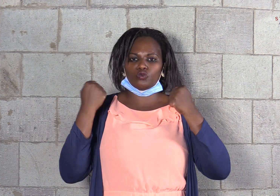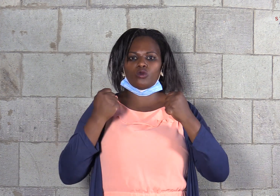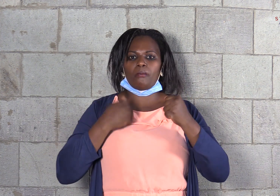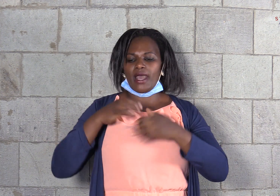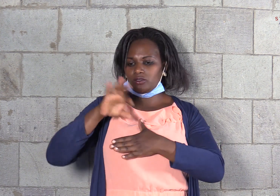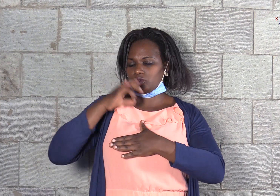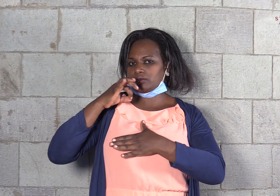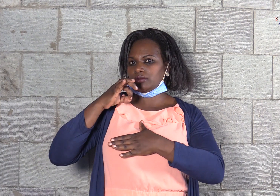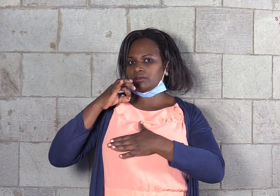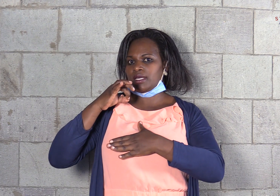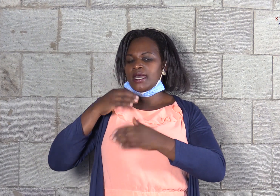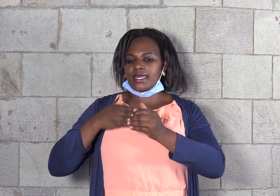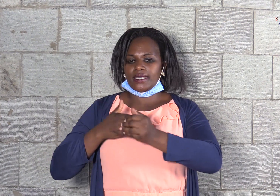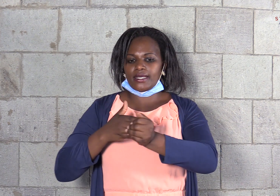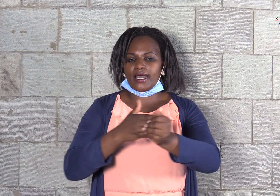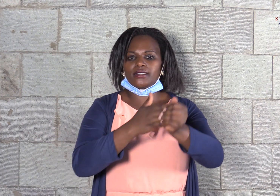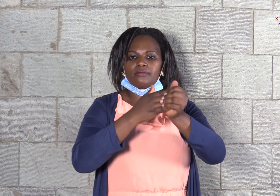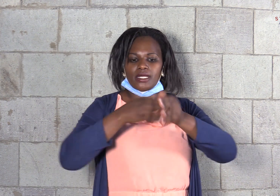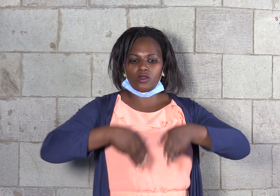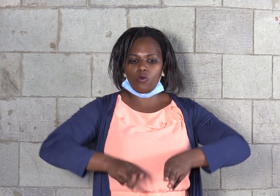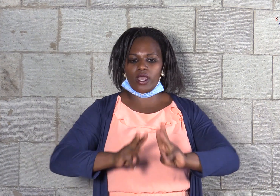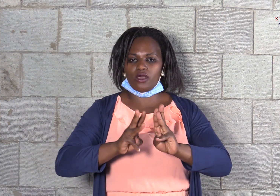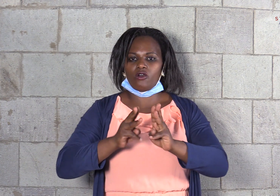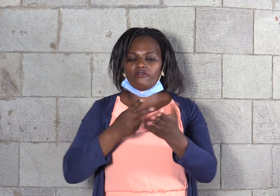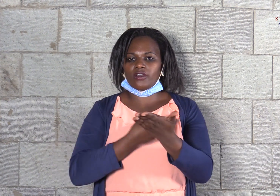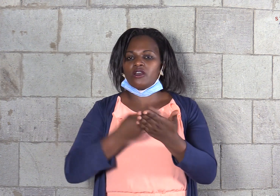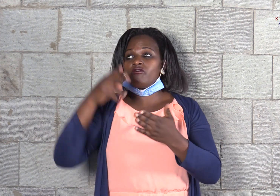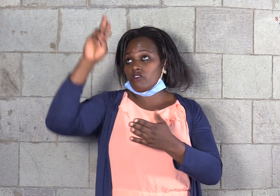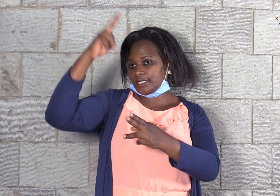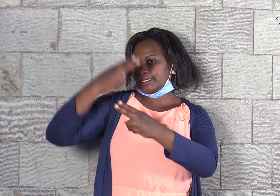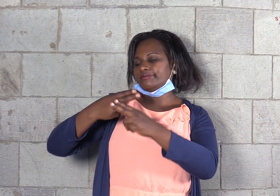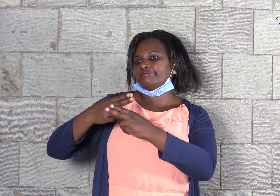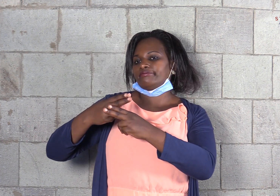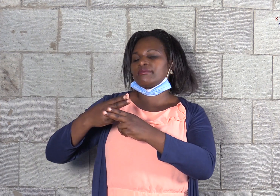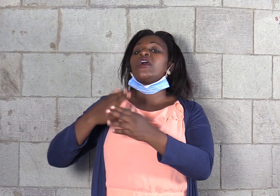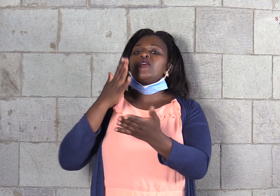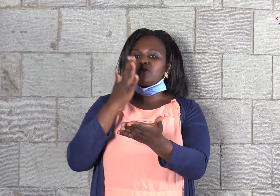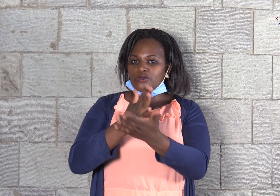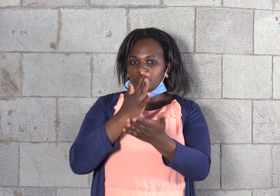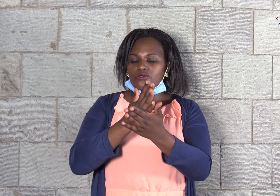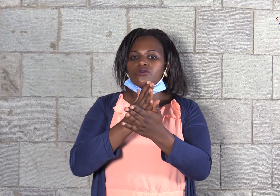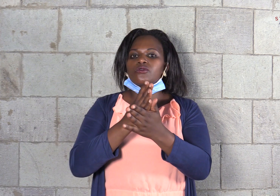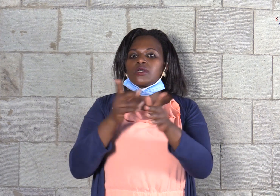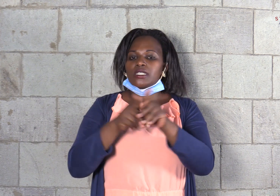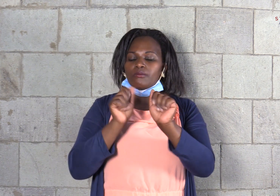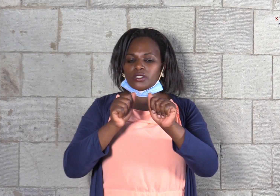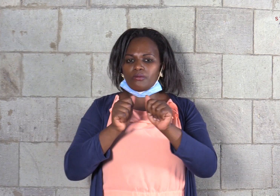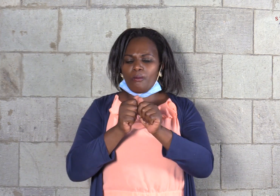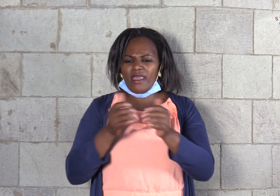me in paths of righteousness for his name's sake. Even though I walk through the valley of the shadow of death,